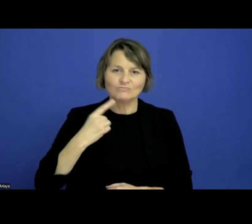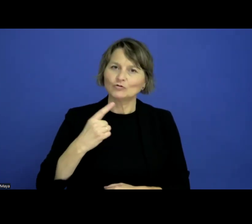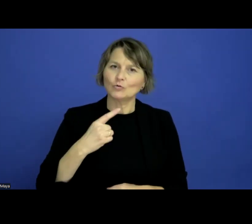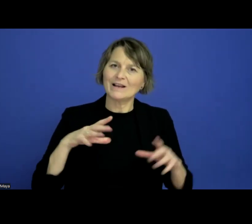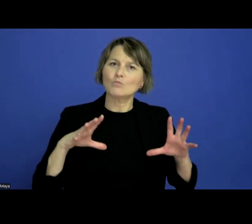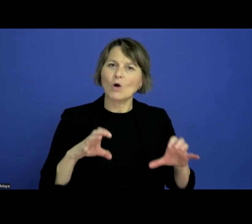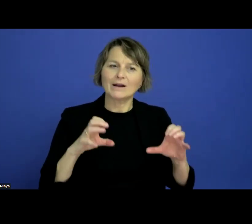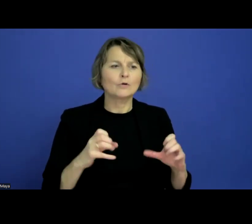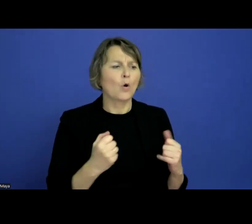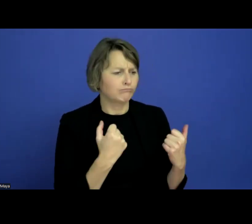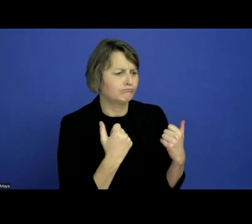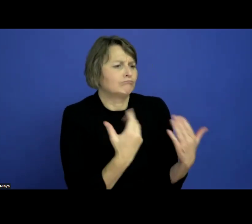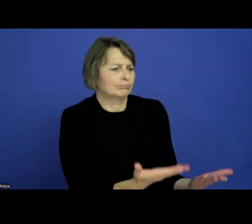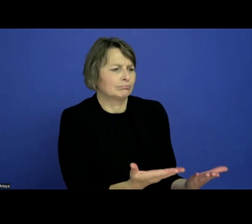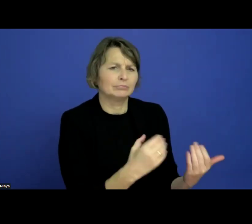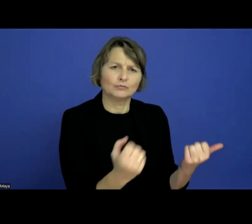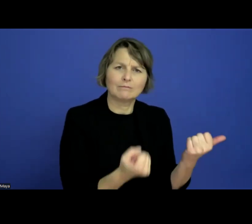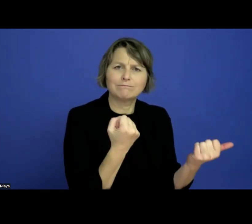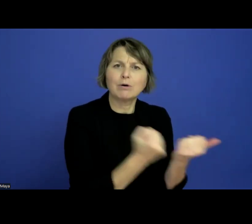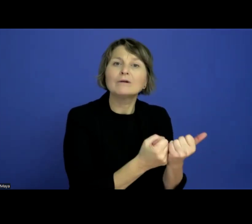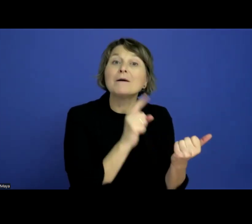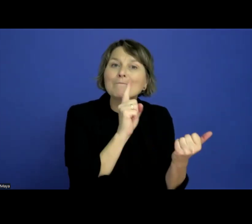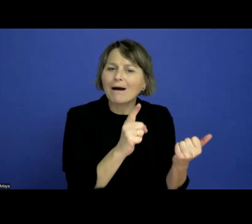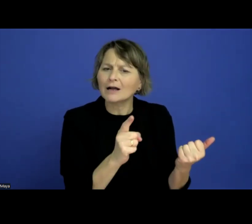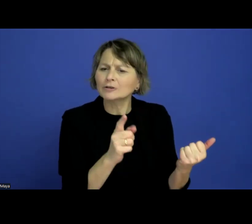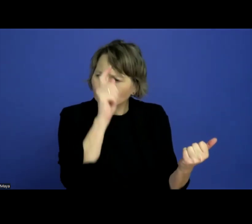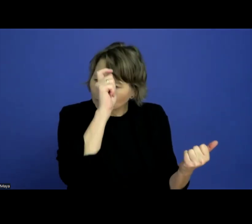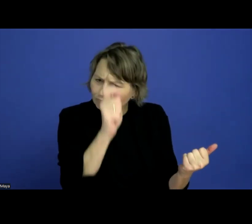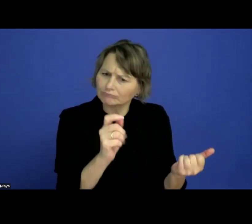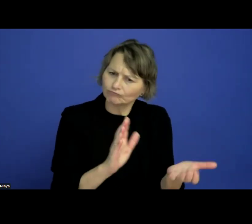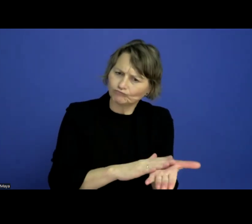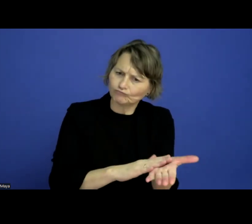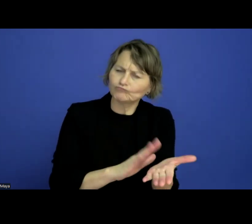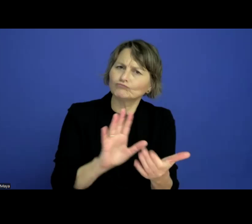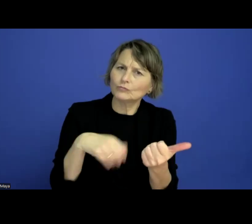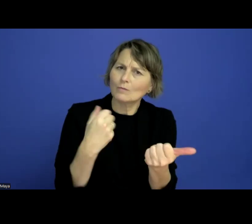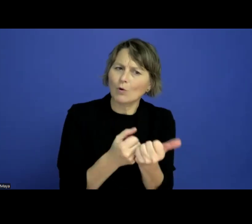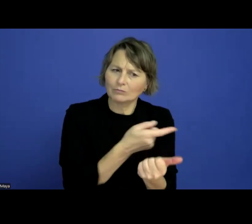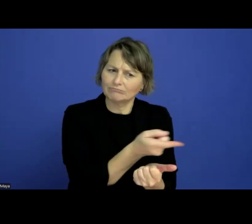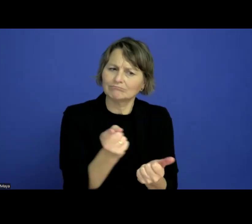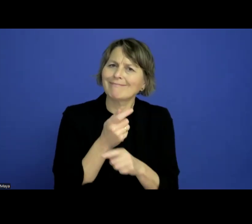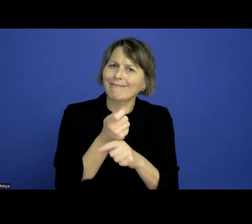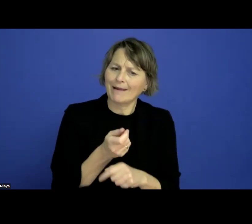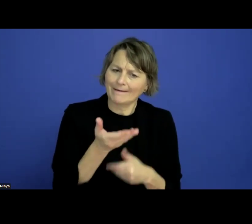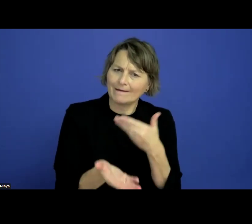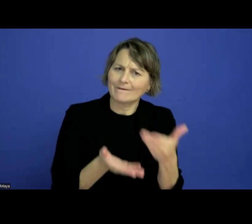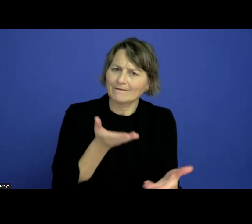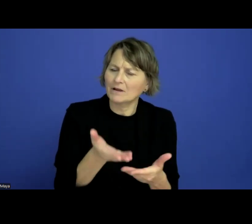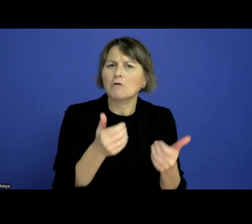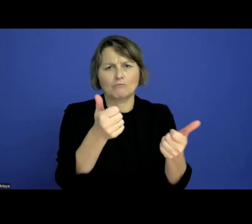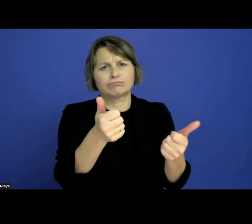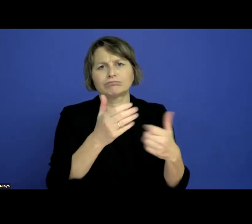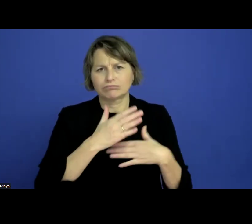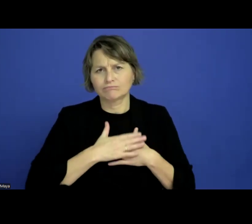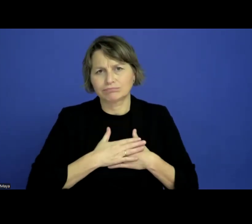also acknowledge and value the crucial role that caregivers play. And we're trying to reduce